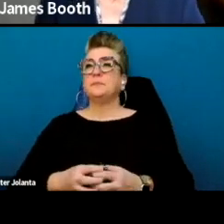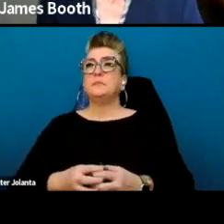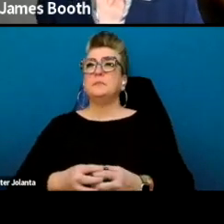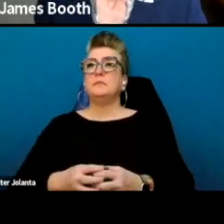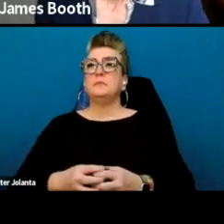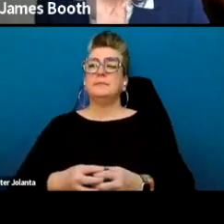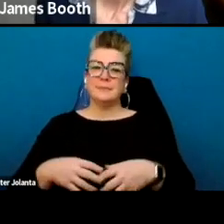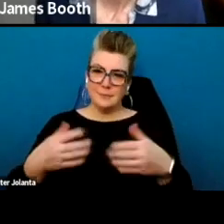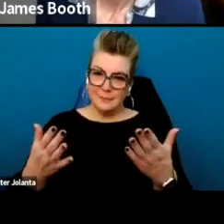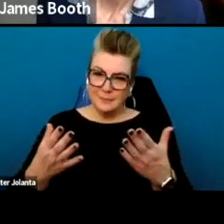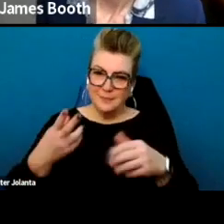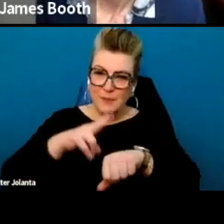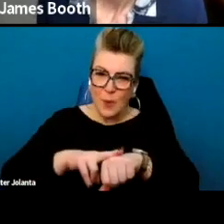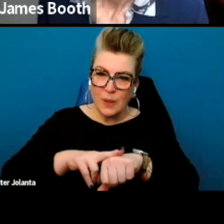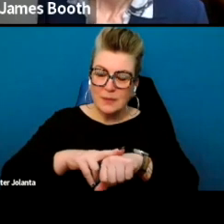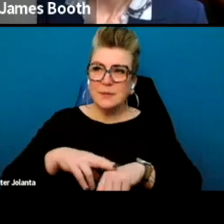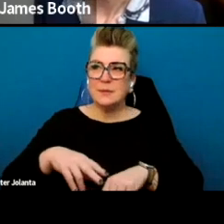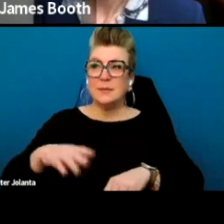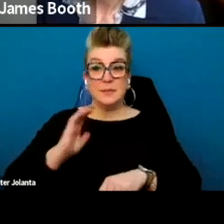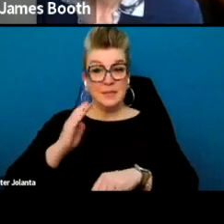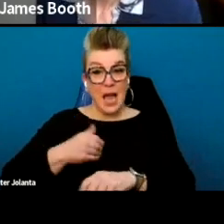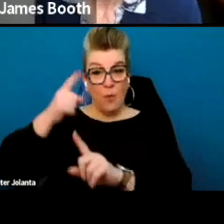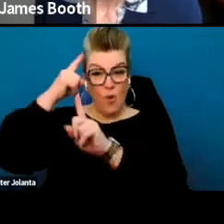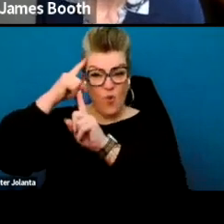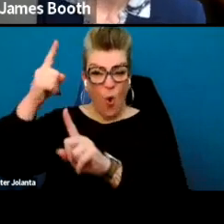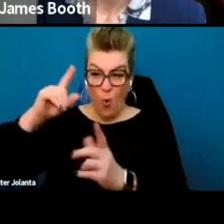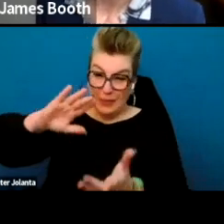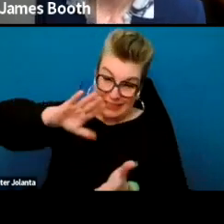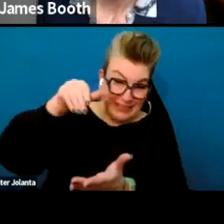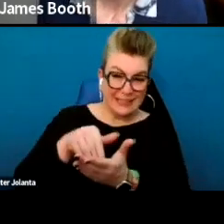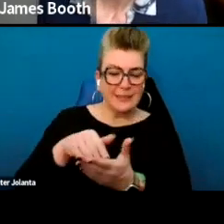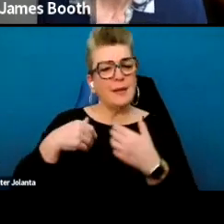But of course, the goal, the central goal, was to